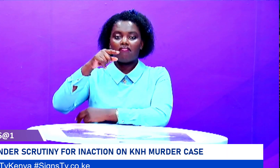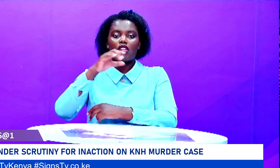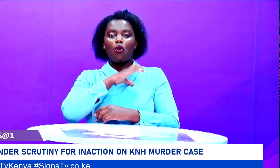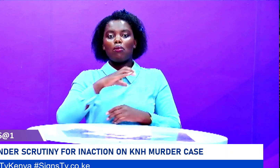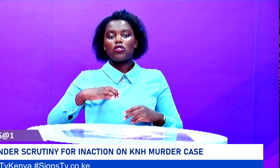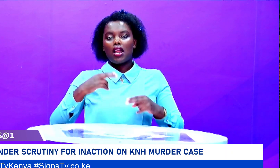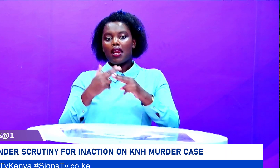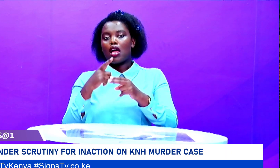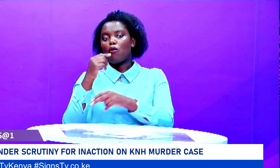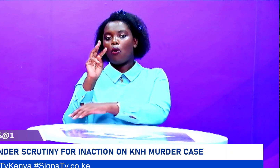Garissa County Commissioner